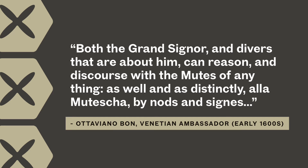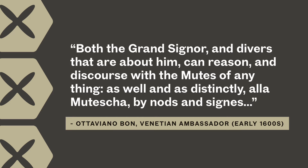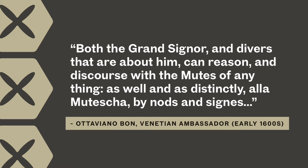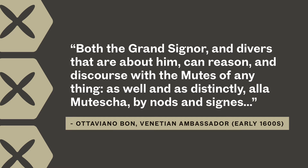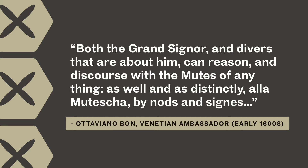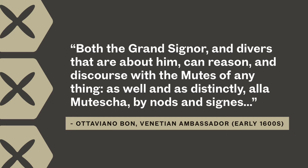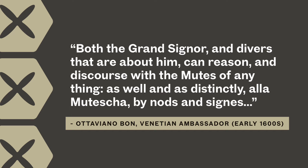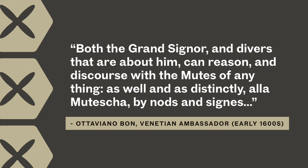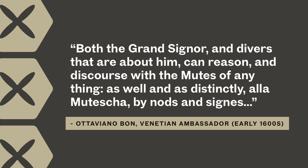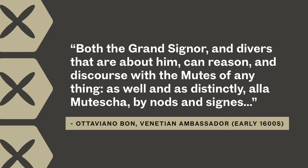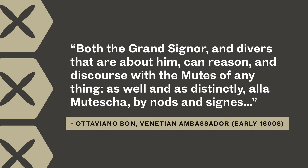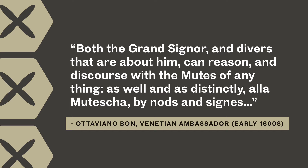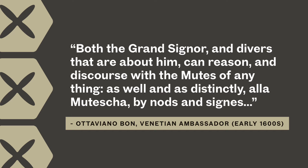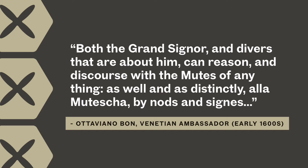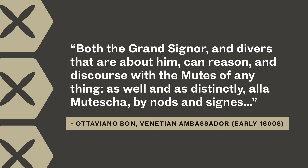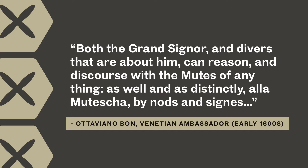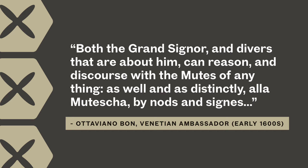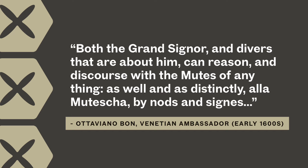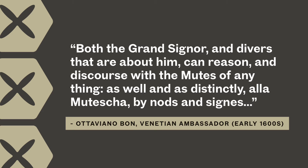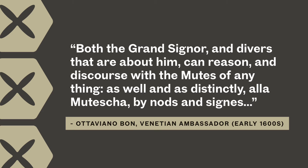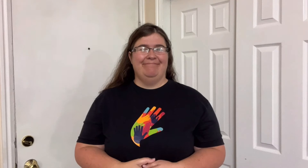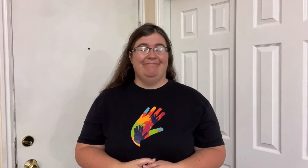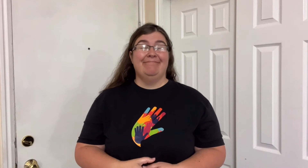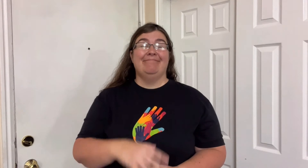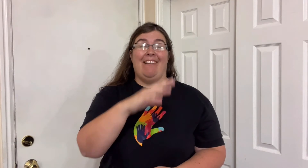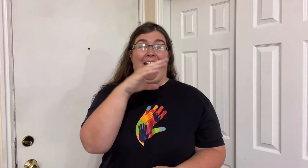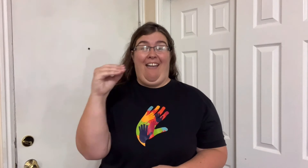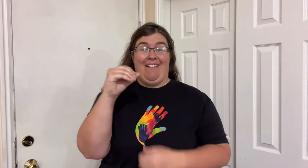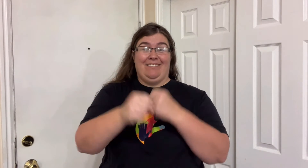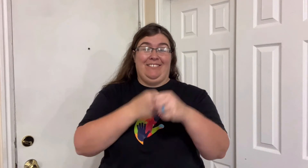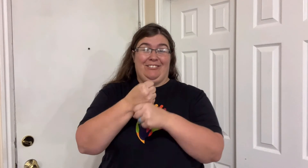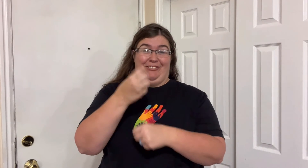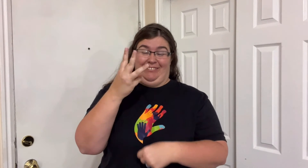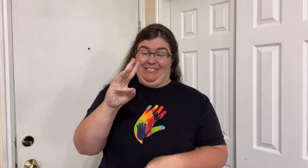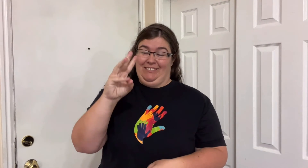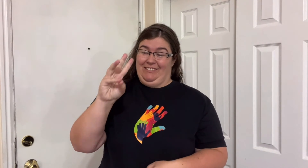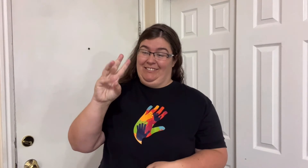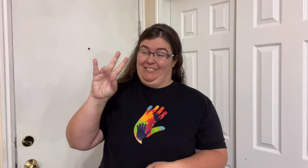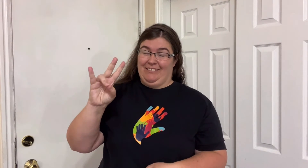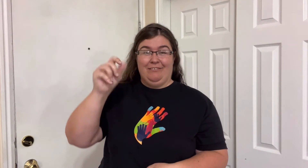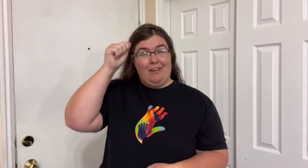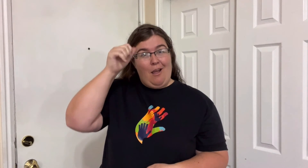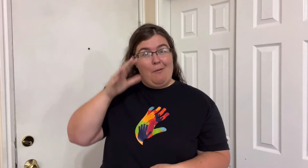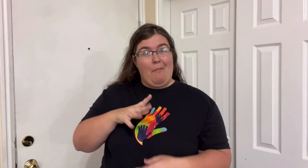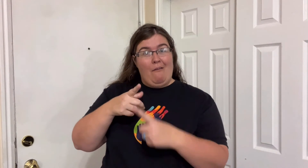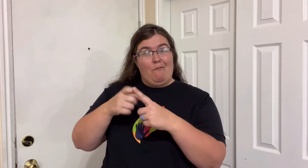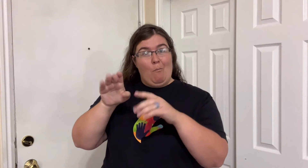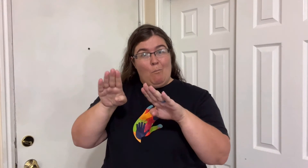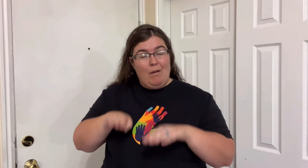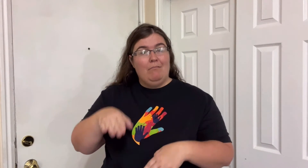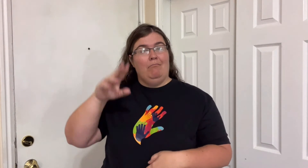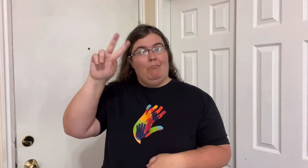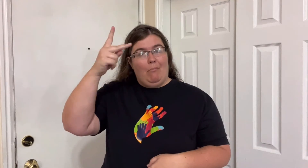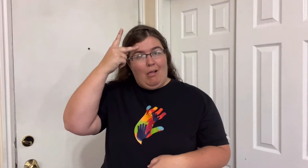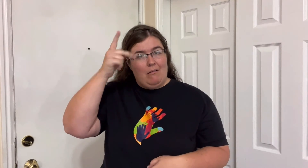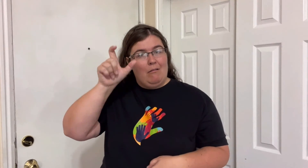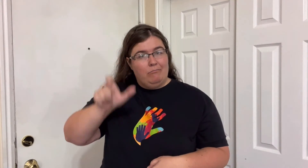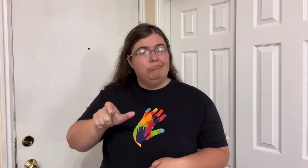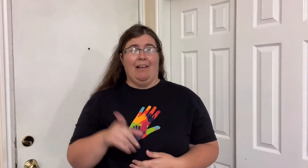la mutesha, by nods and signs. And in the year 1667, a man from Britain, a politician,